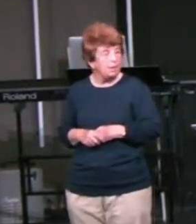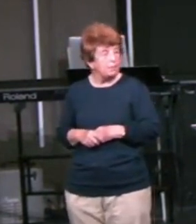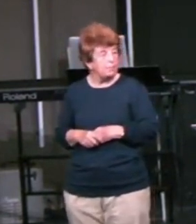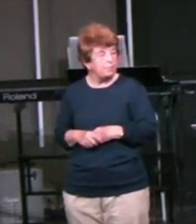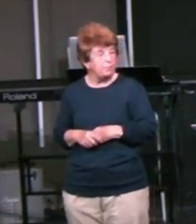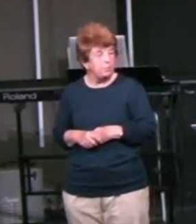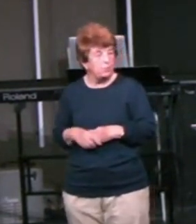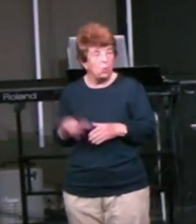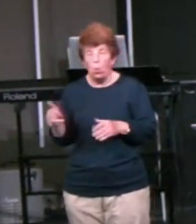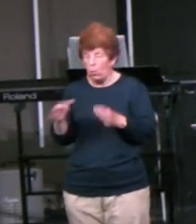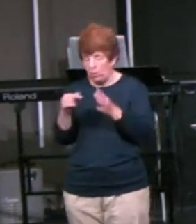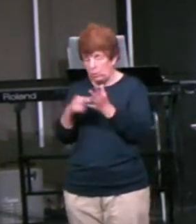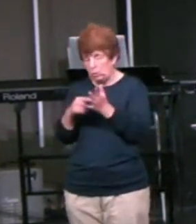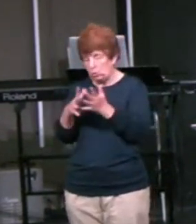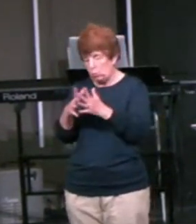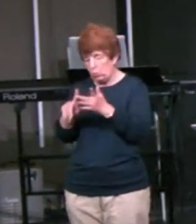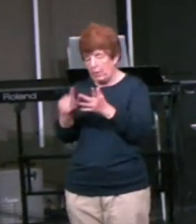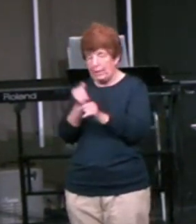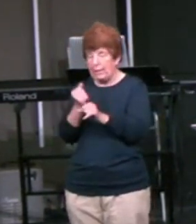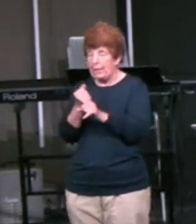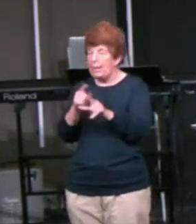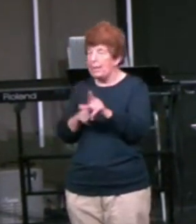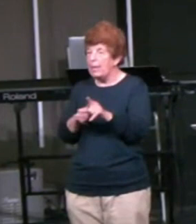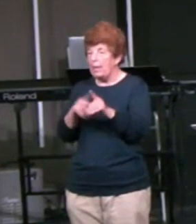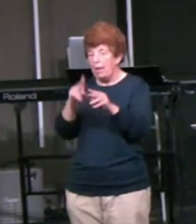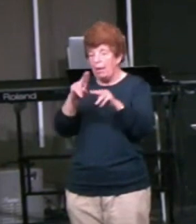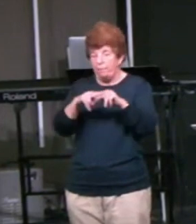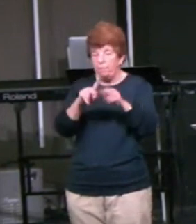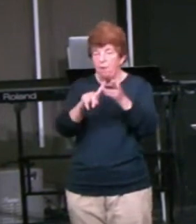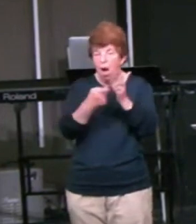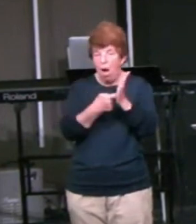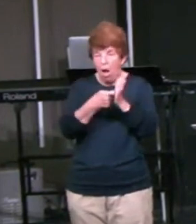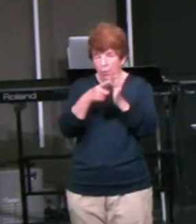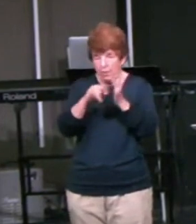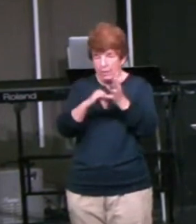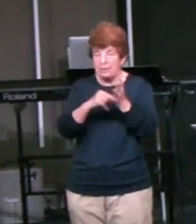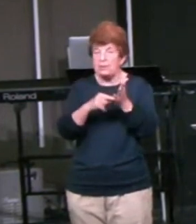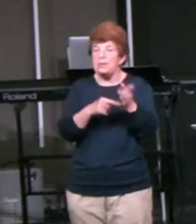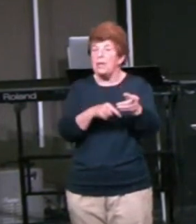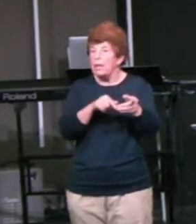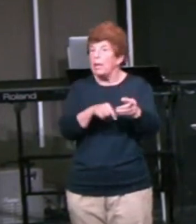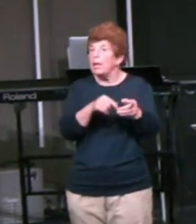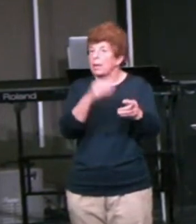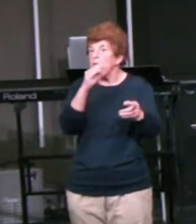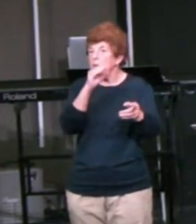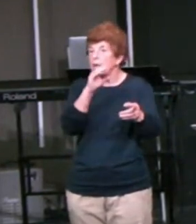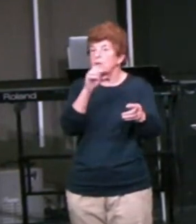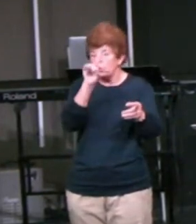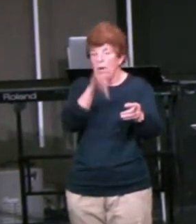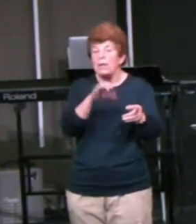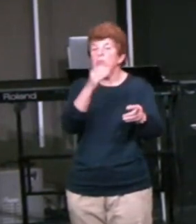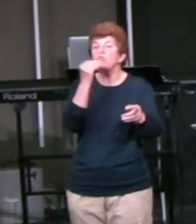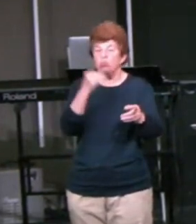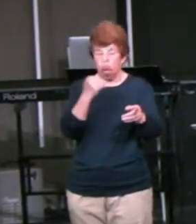Well, Twiggy Forrest, the Australian rich man, worth